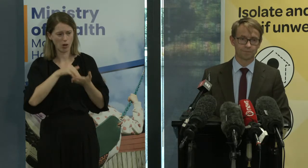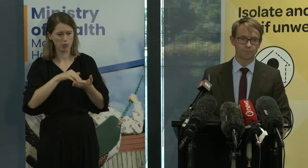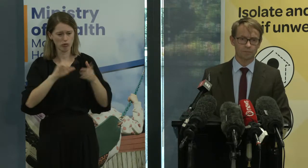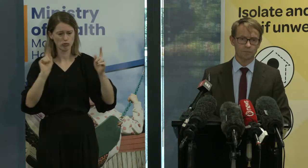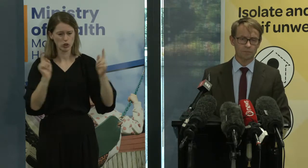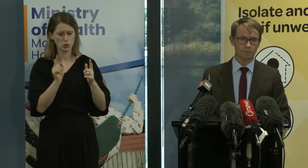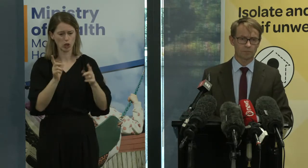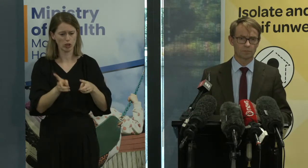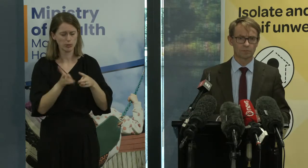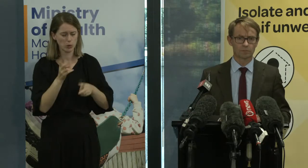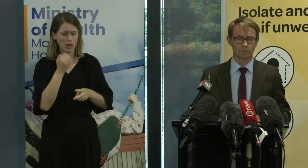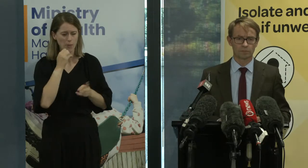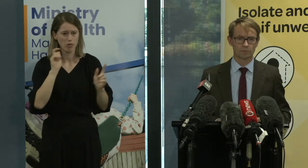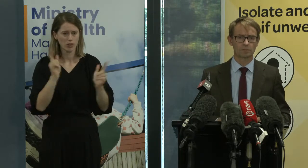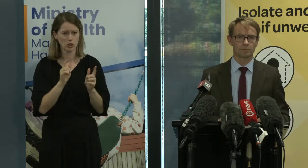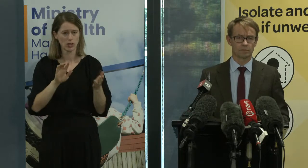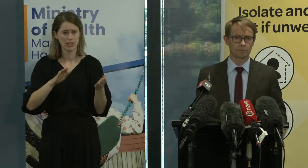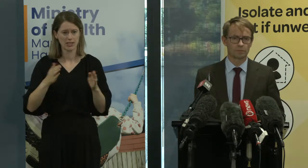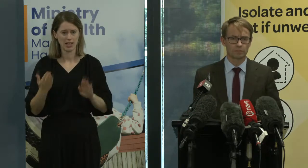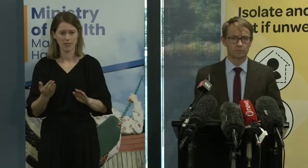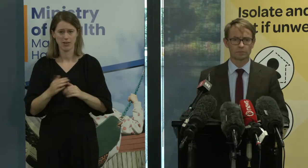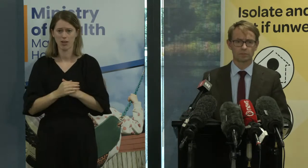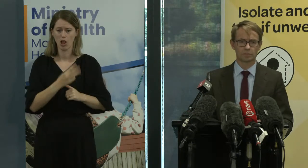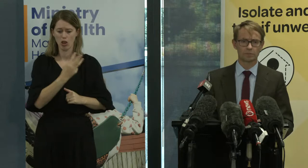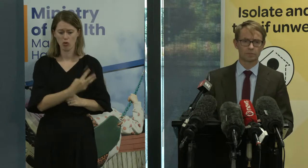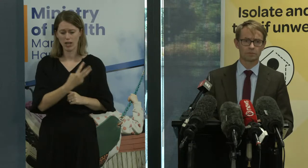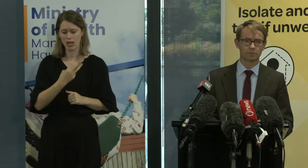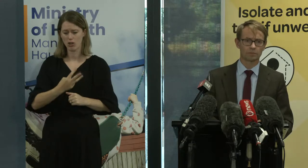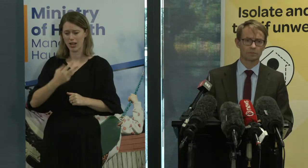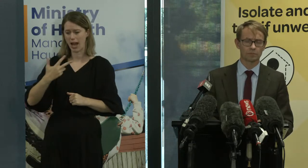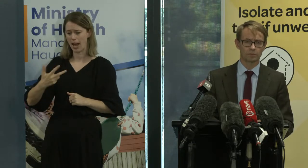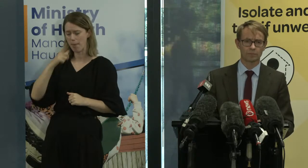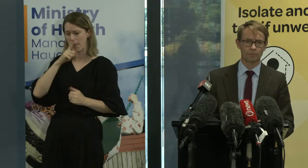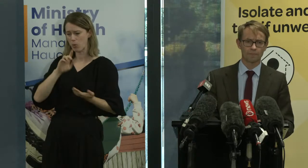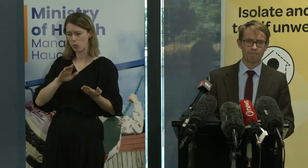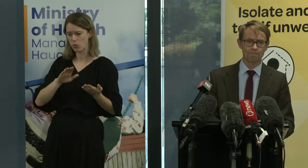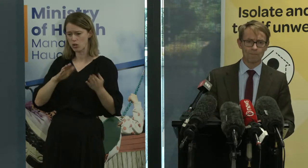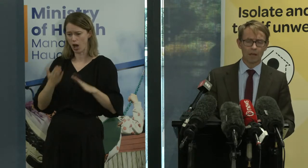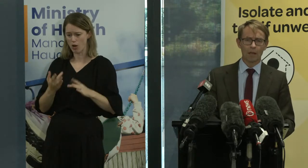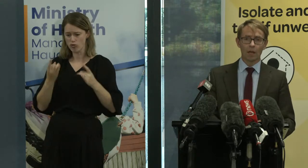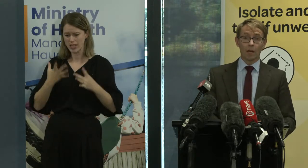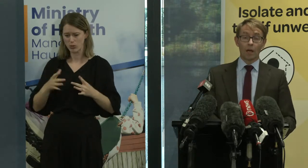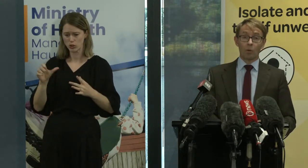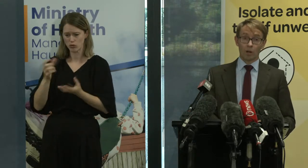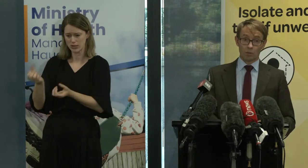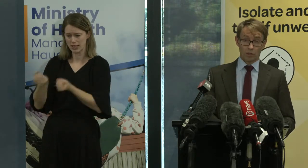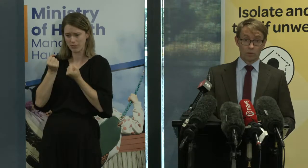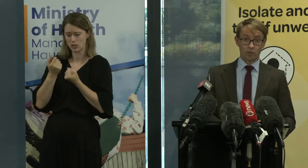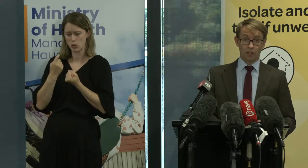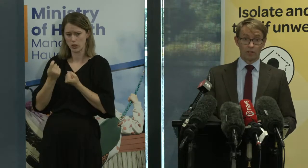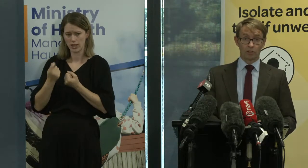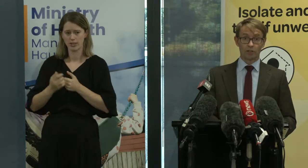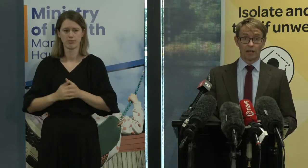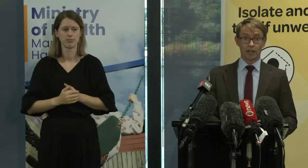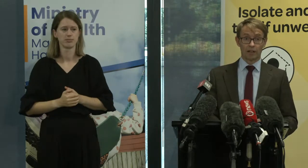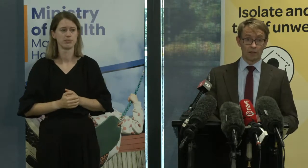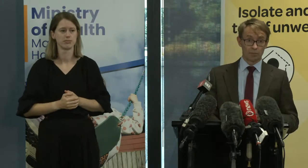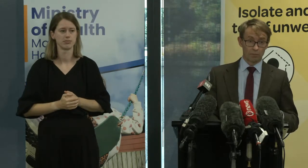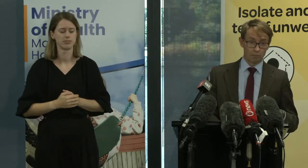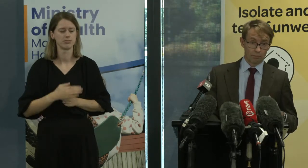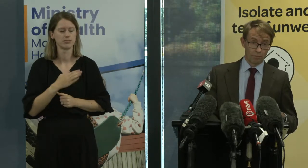and deaths, and given that we've had 338 people die from COVID-19? Well, what I would say is